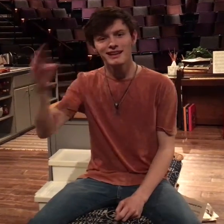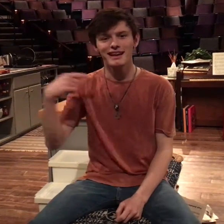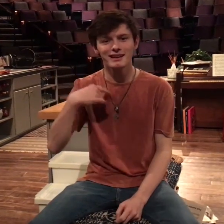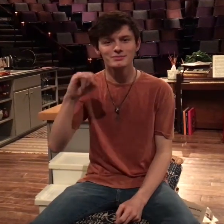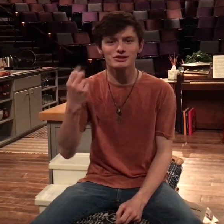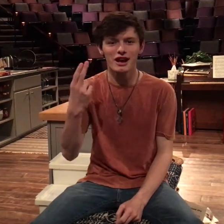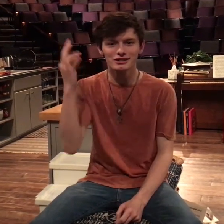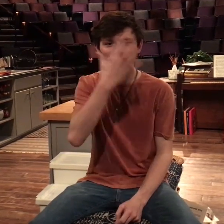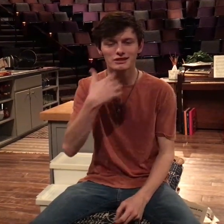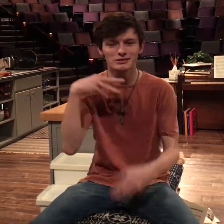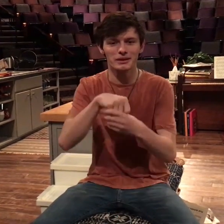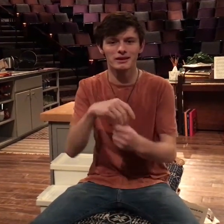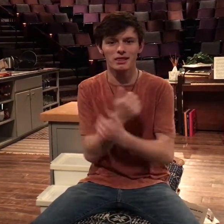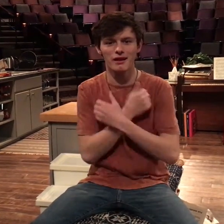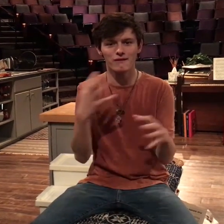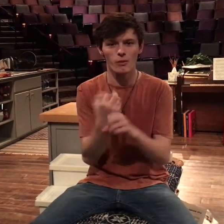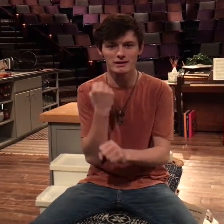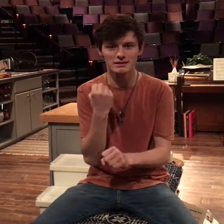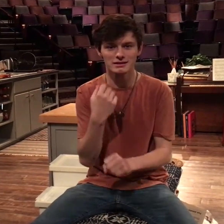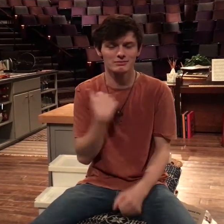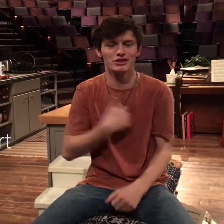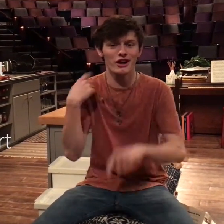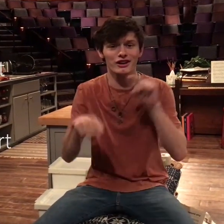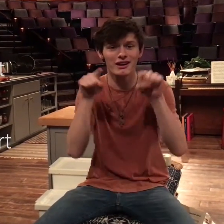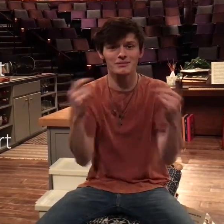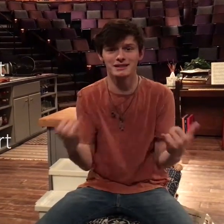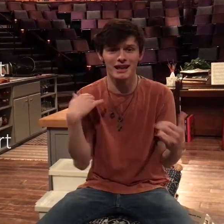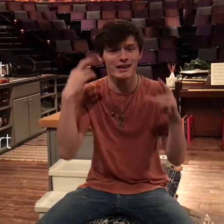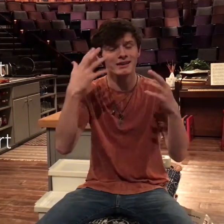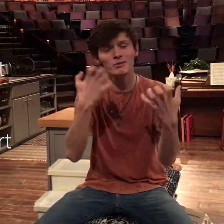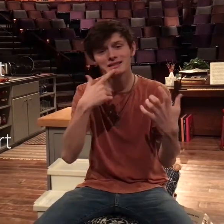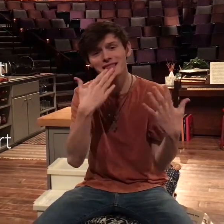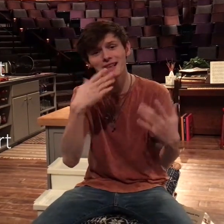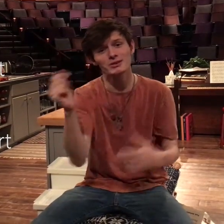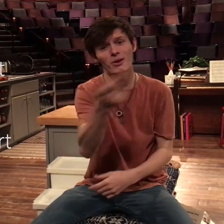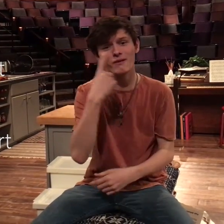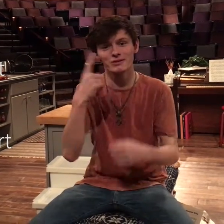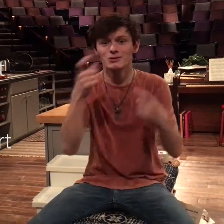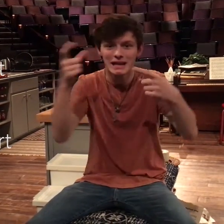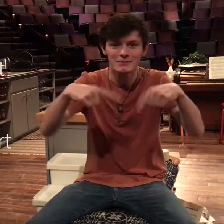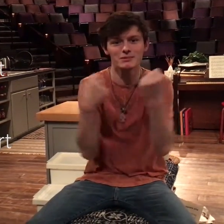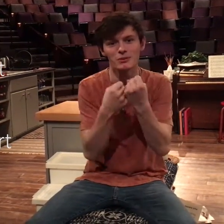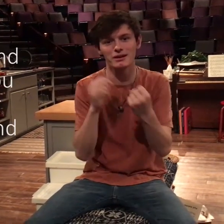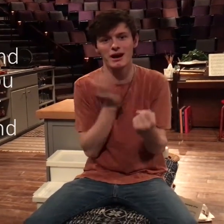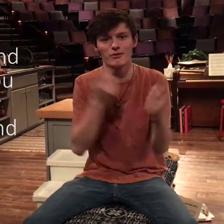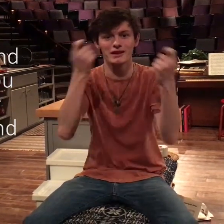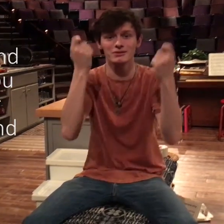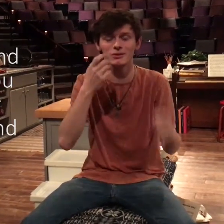Hey, I'm Josh. I'm in Love Wins. I'm sorry I couldn't come today. I want to say thank you to all who came to support our festival